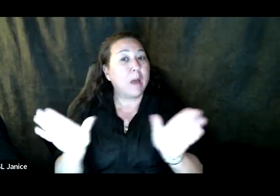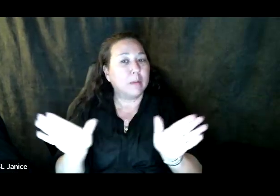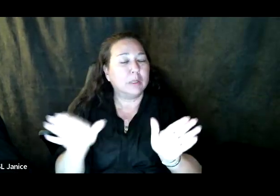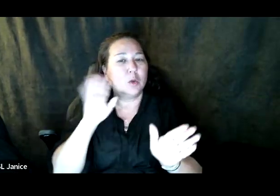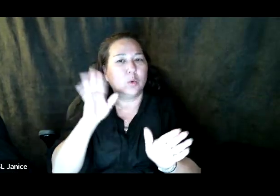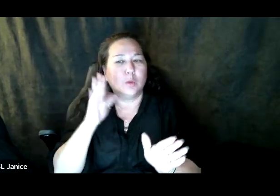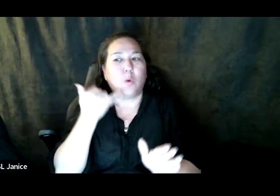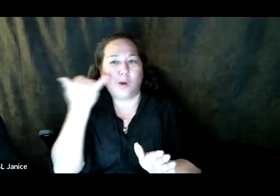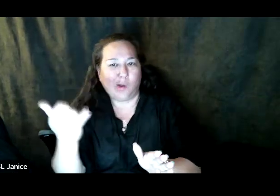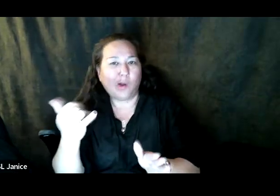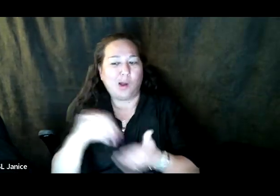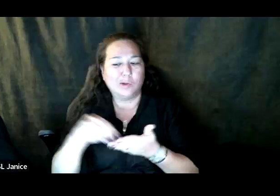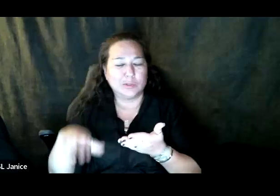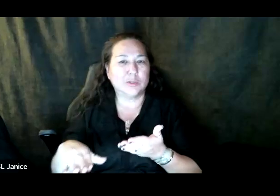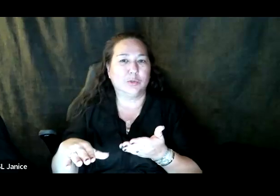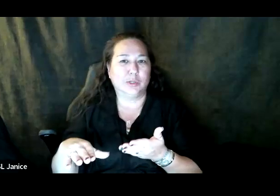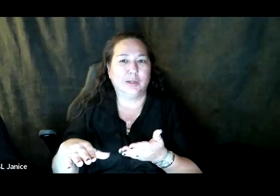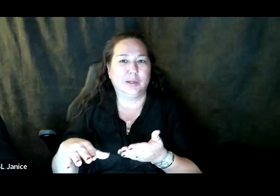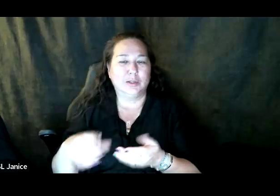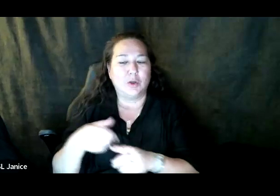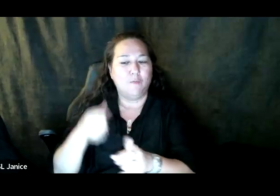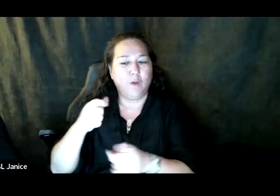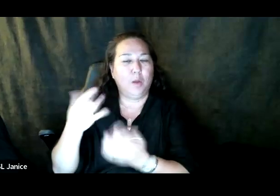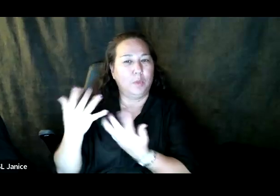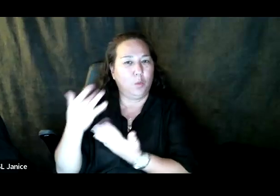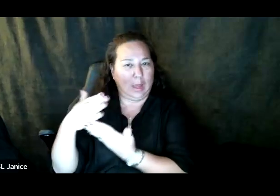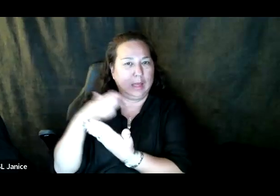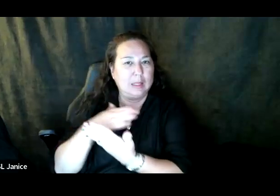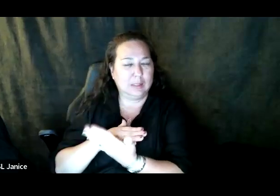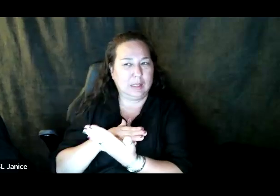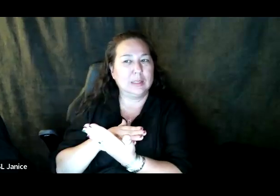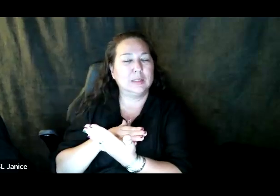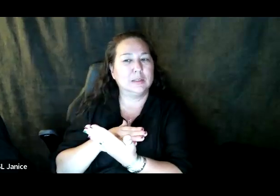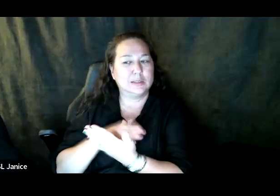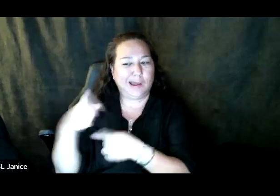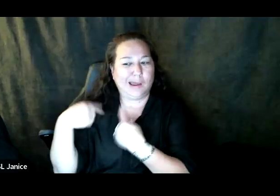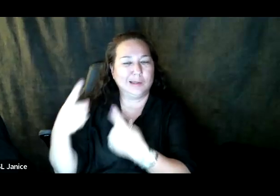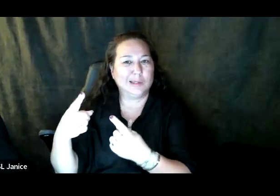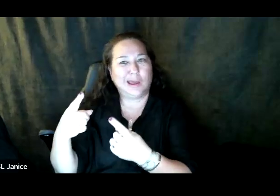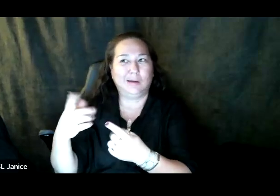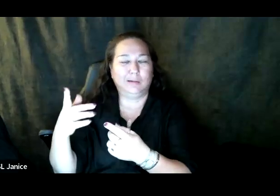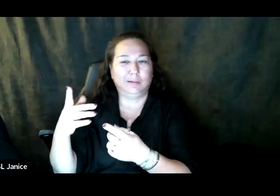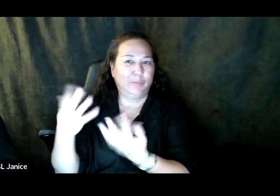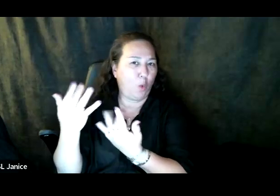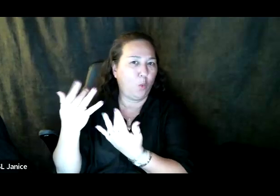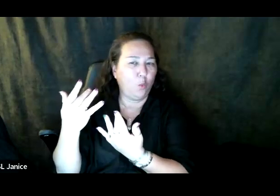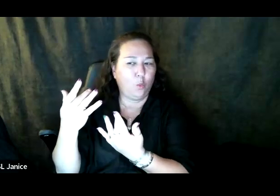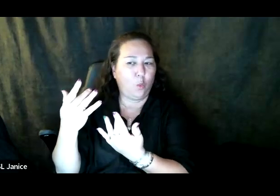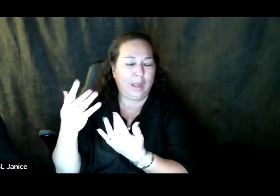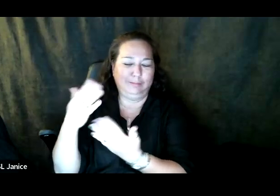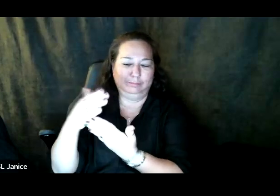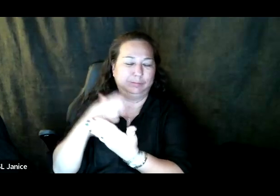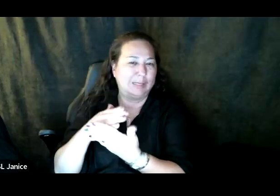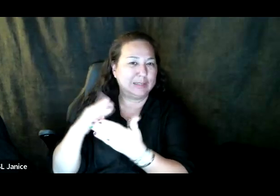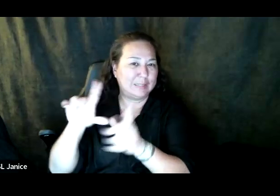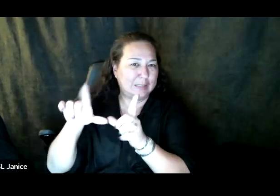the waitlist as seats become available until the waitlist expires on November 30th for grades 1 through 12